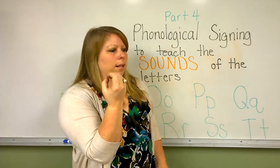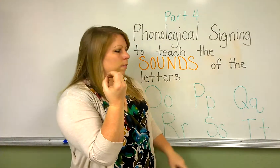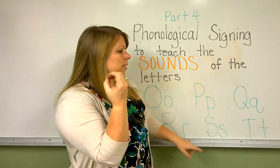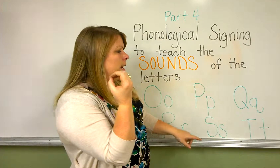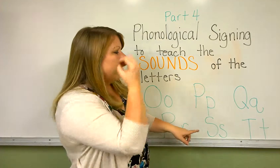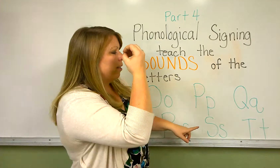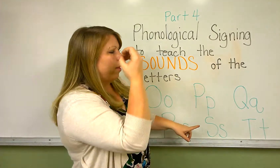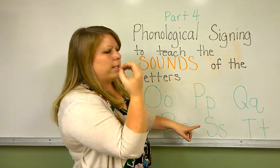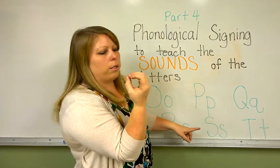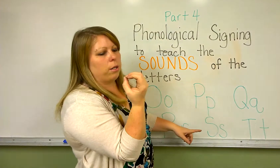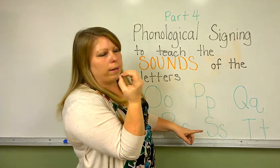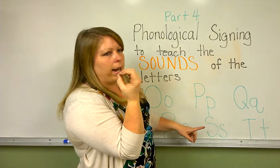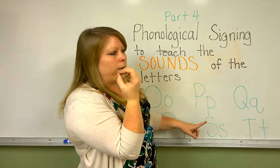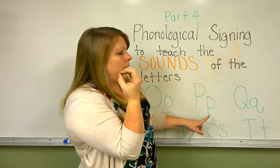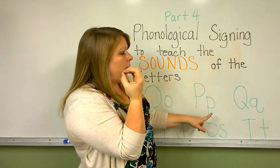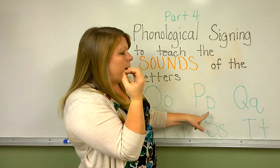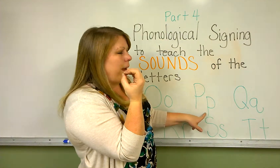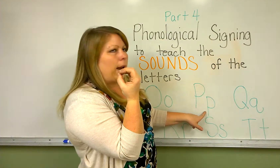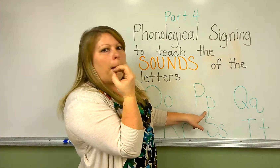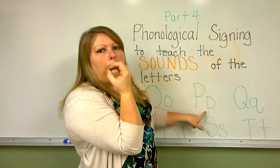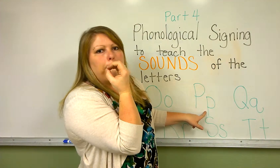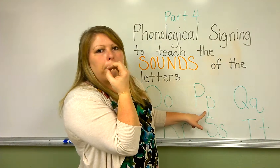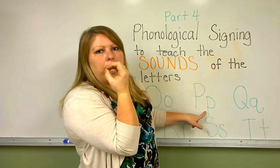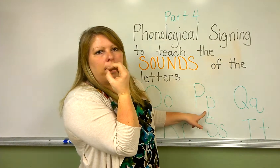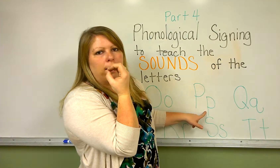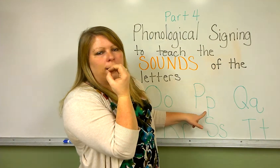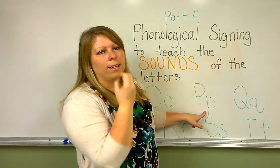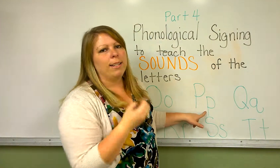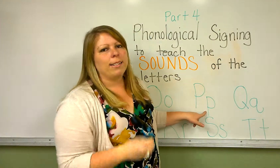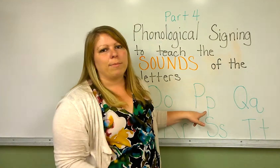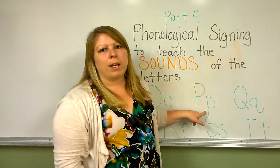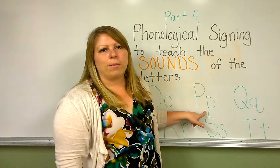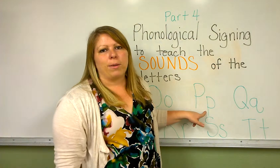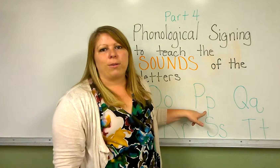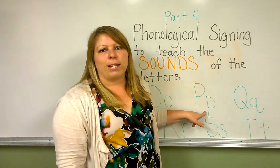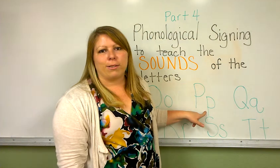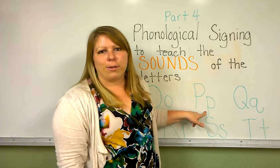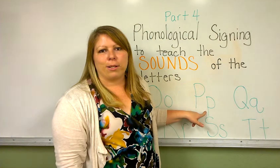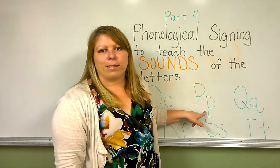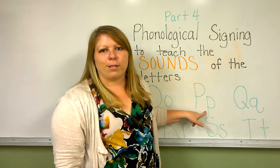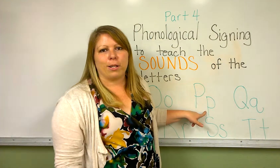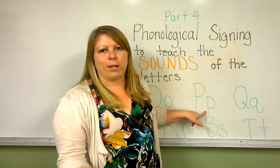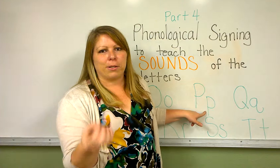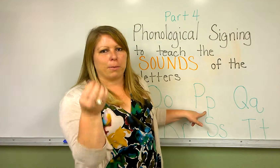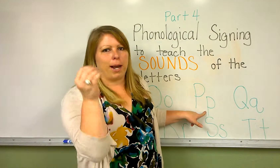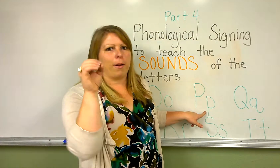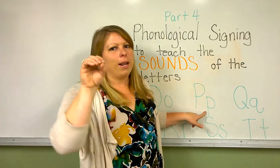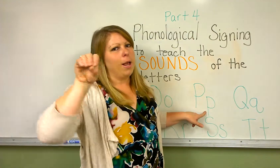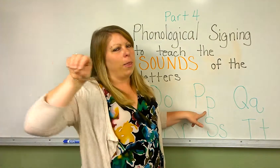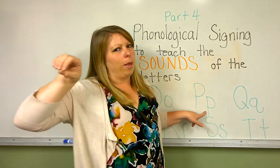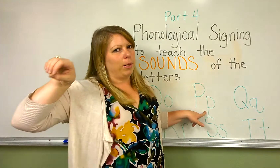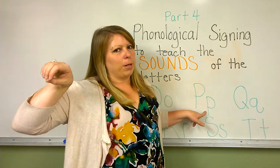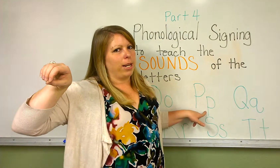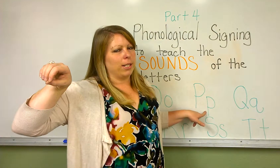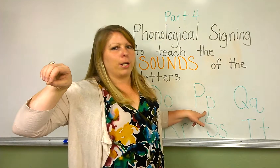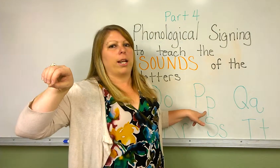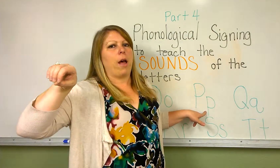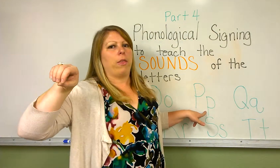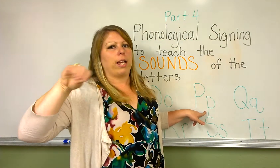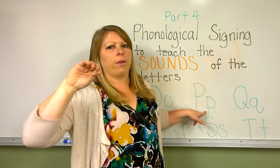themselves. So they turn it around and they make. Sometimes when you tell students to turn theirs around, they'll be trying to turn it out the other